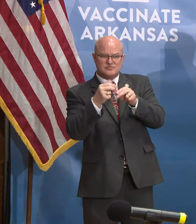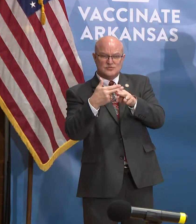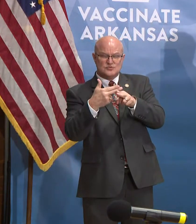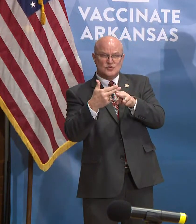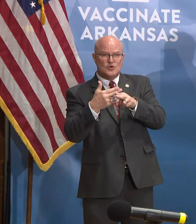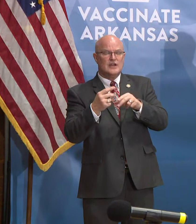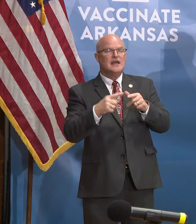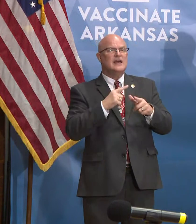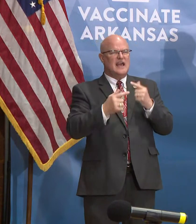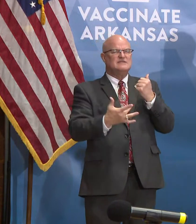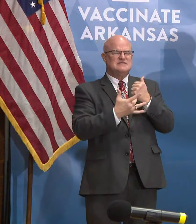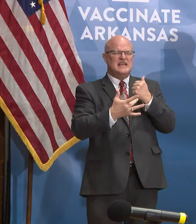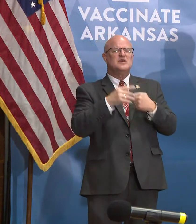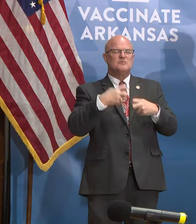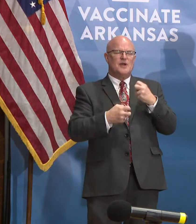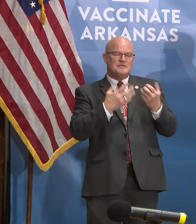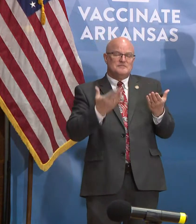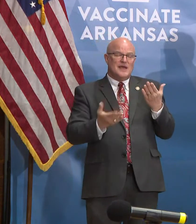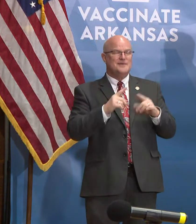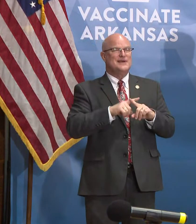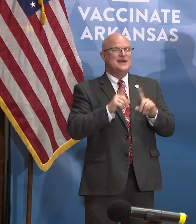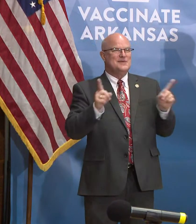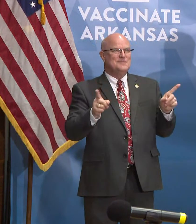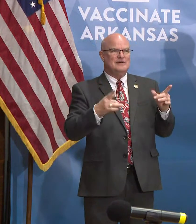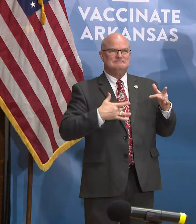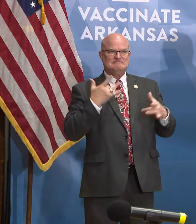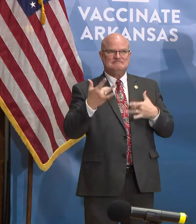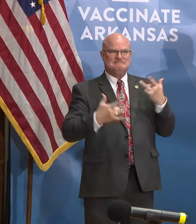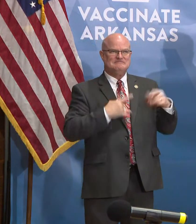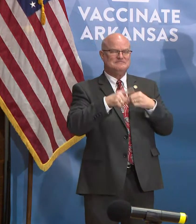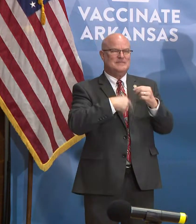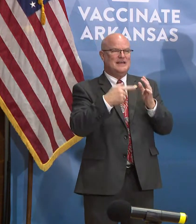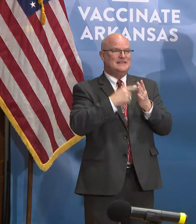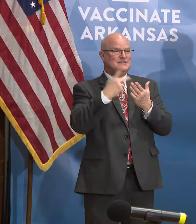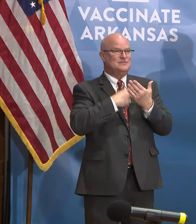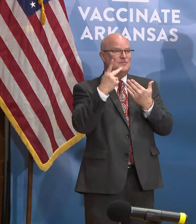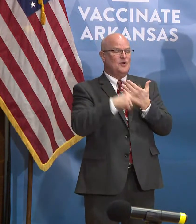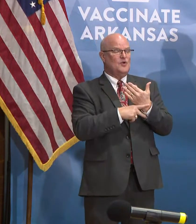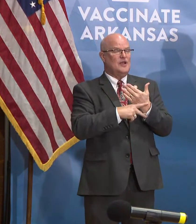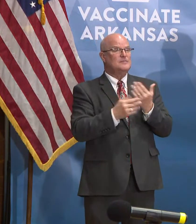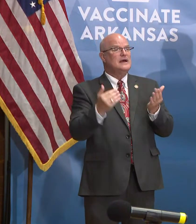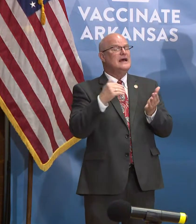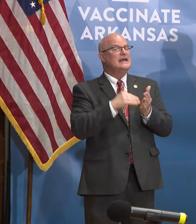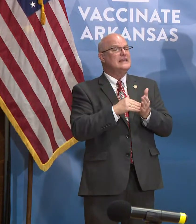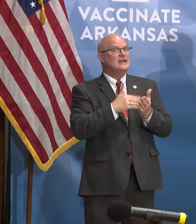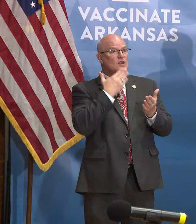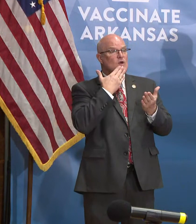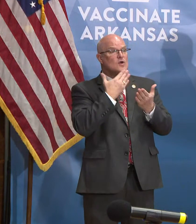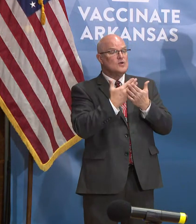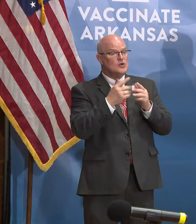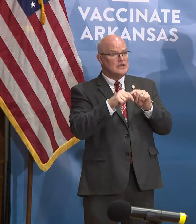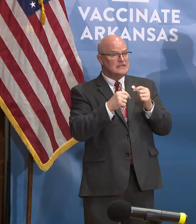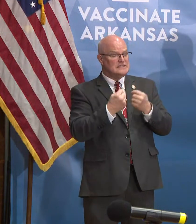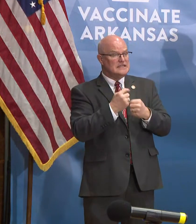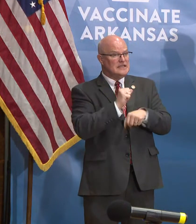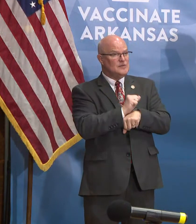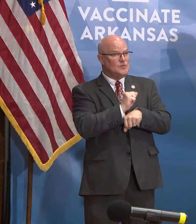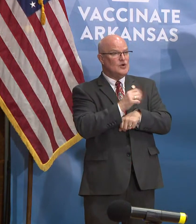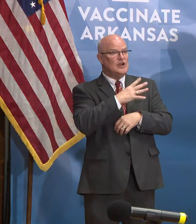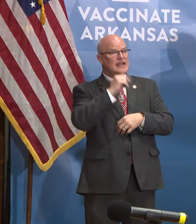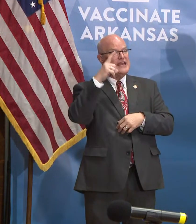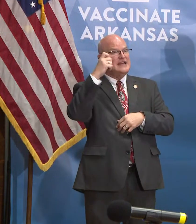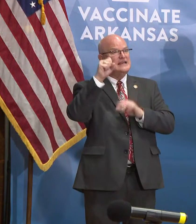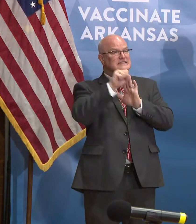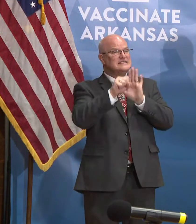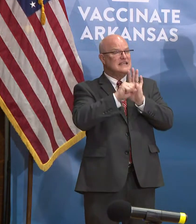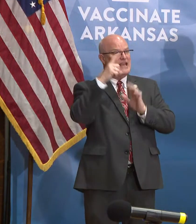we will have some technical glitches, I'm sure, but we're very excited about this program. And again, it's just great teamwork in state government. With